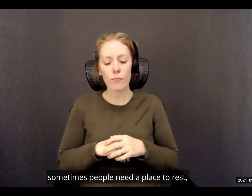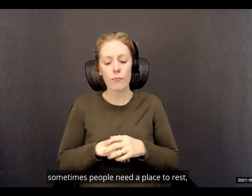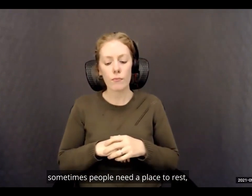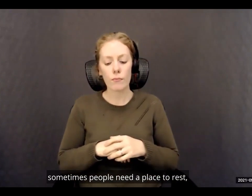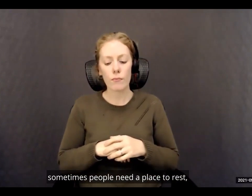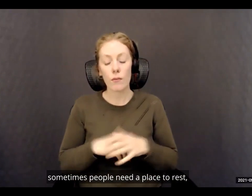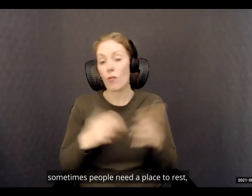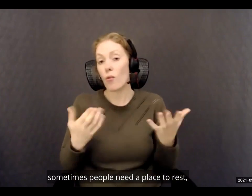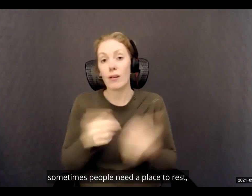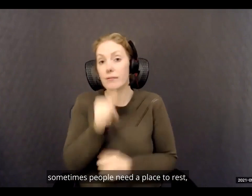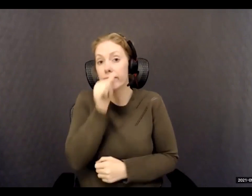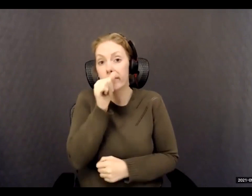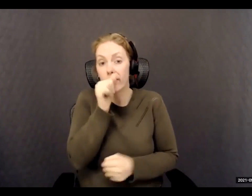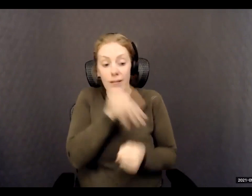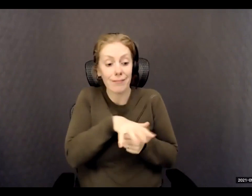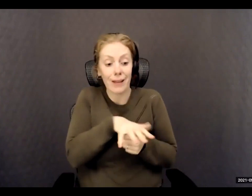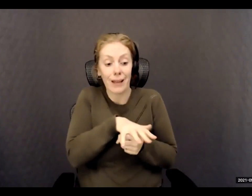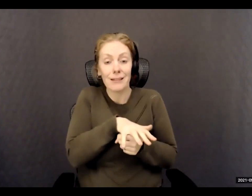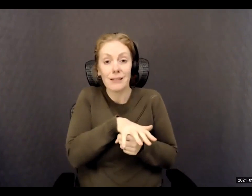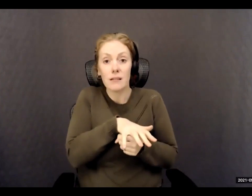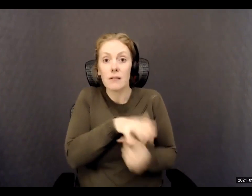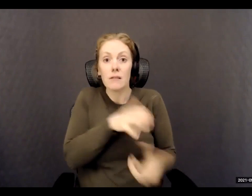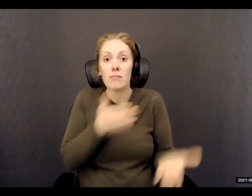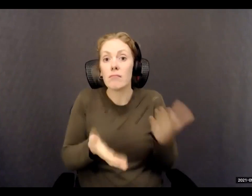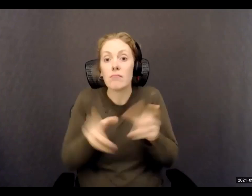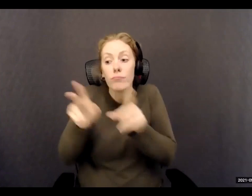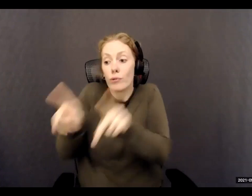need a place to rest,